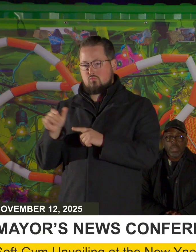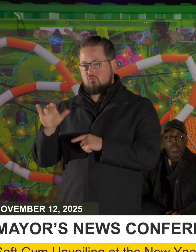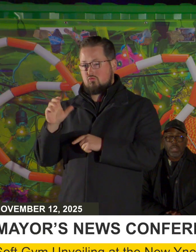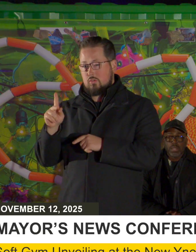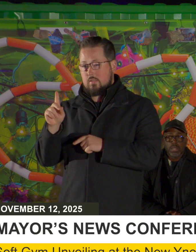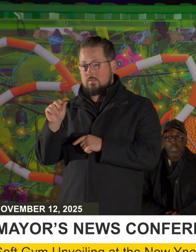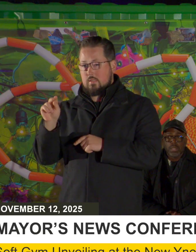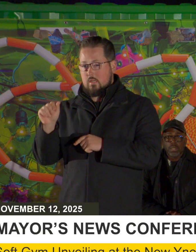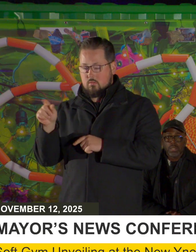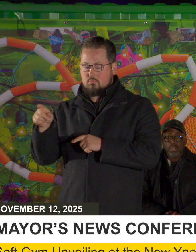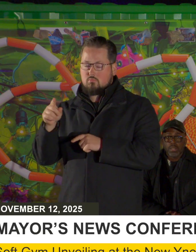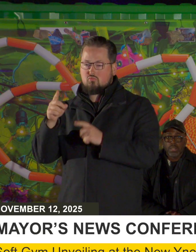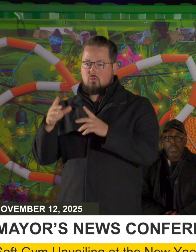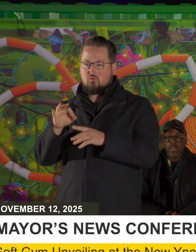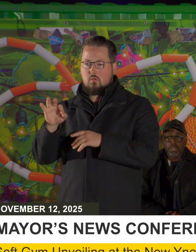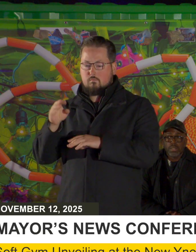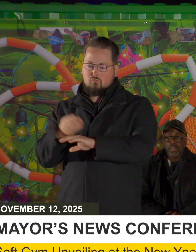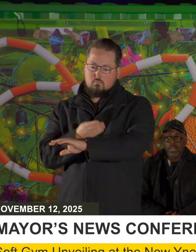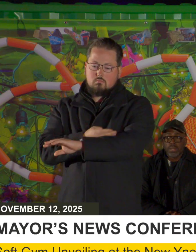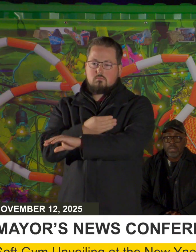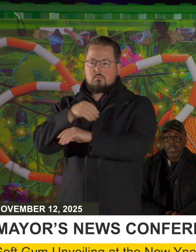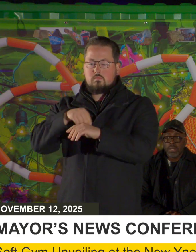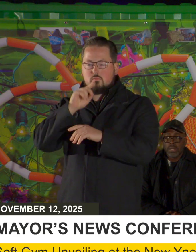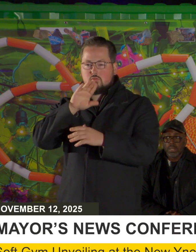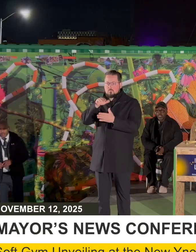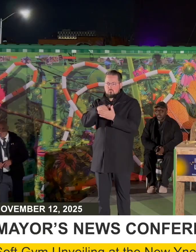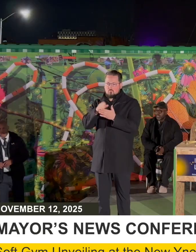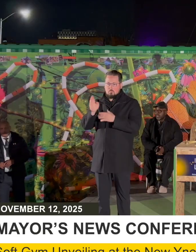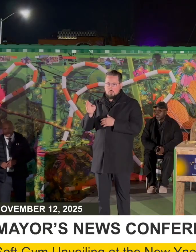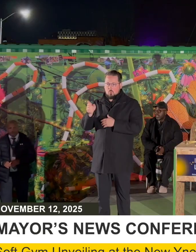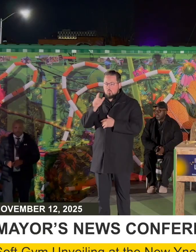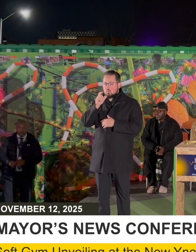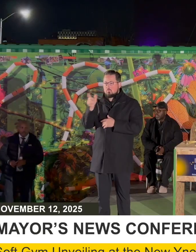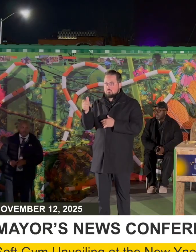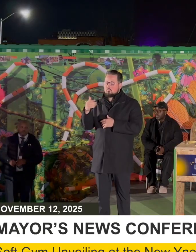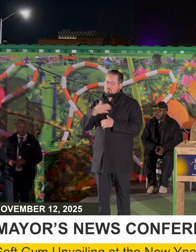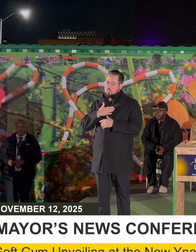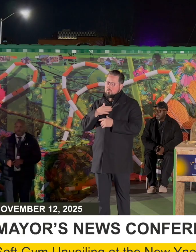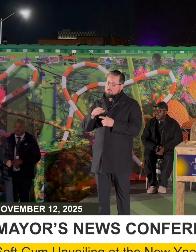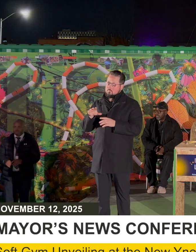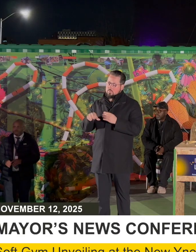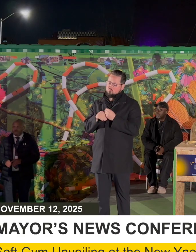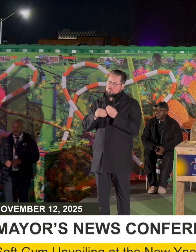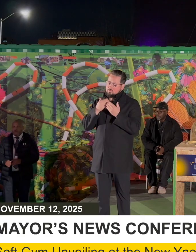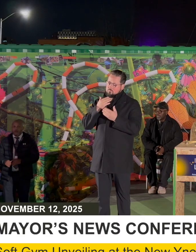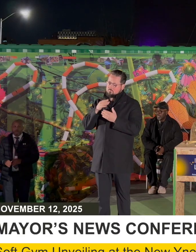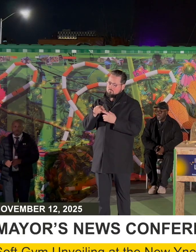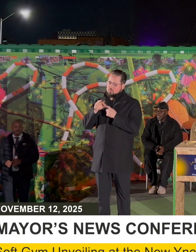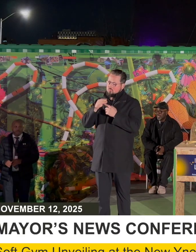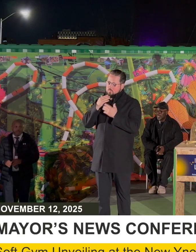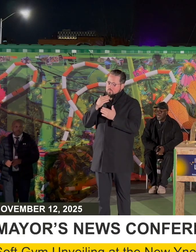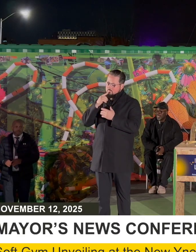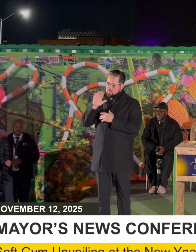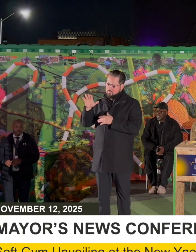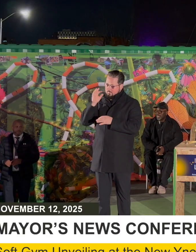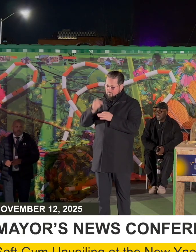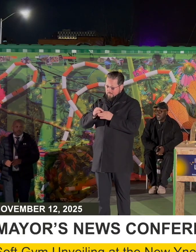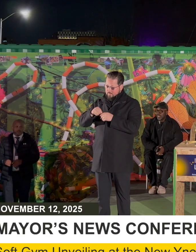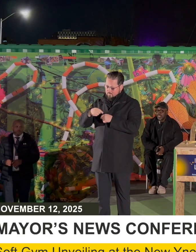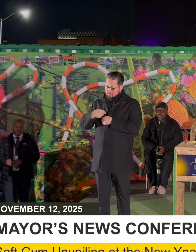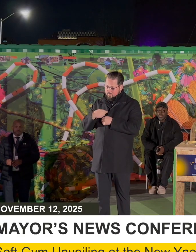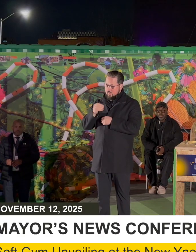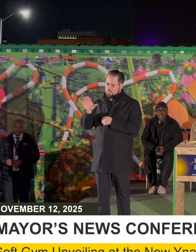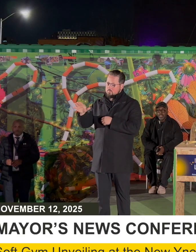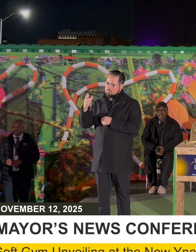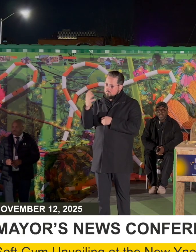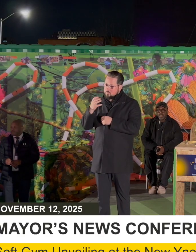the Director of Revitalization for Central Baltimore, who gets my extra special thanks for his faith in me and unwavering